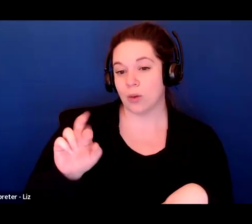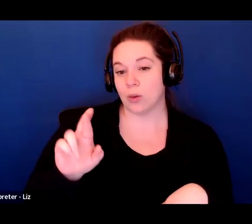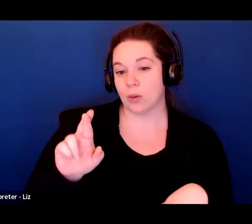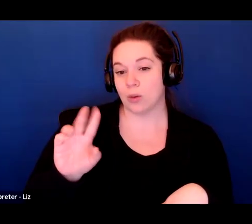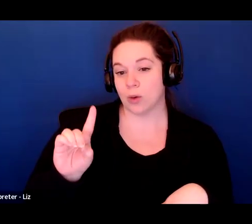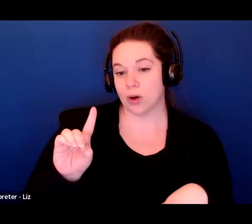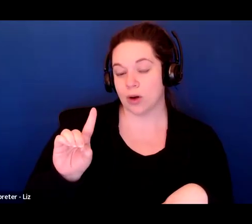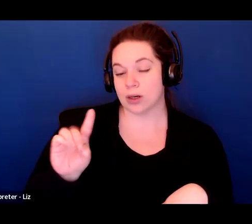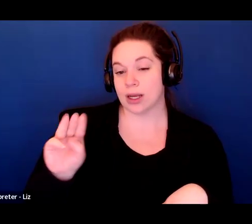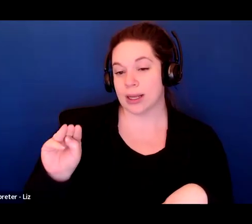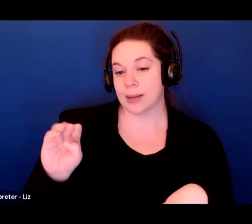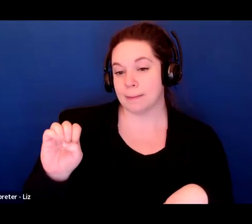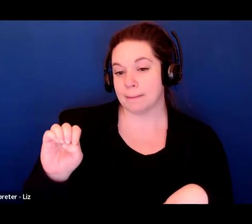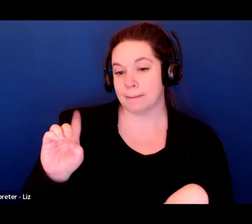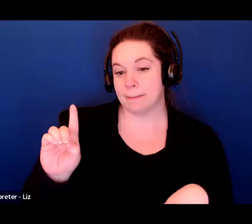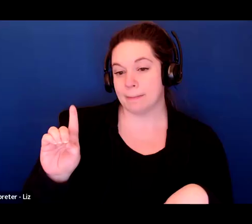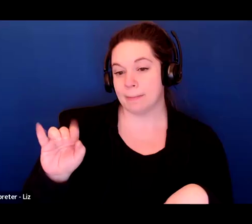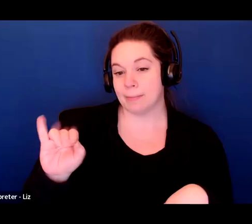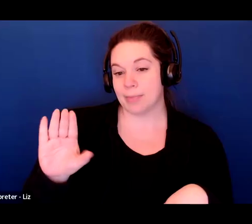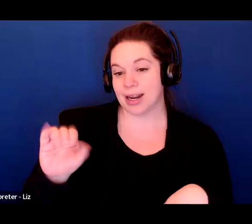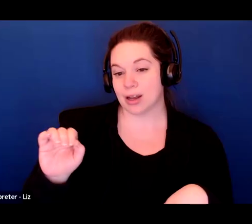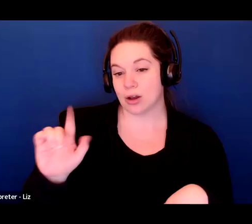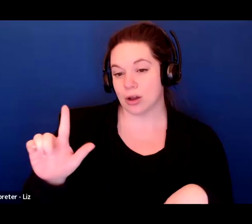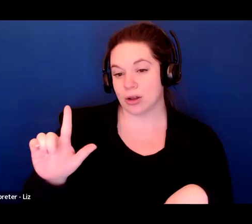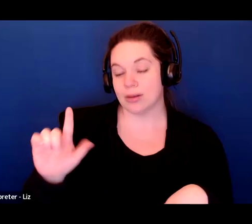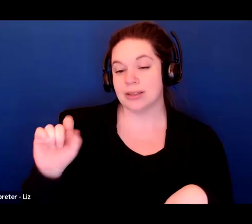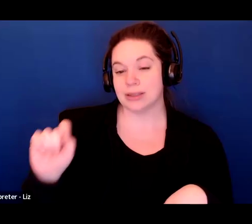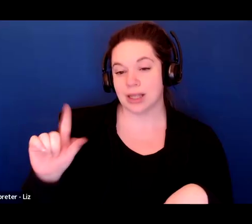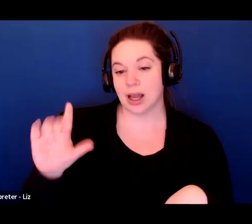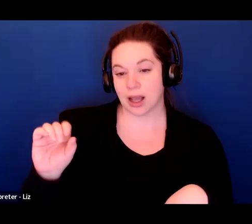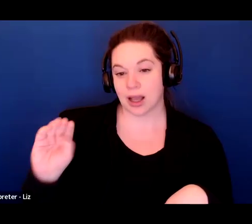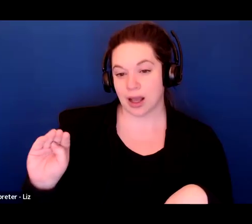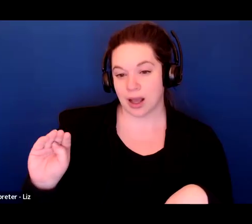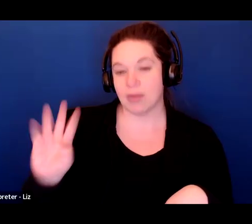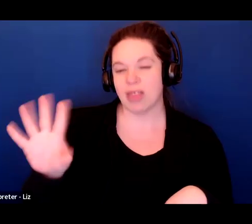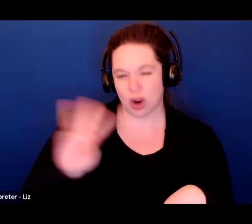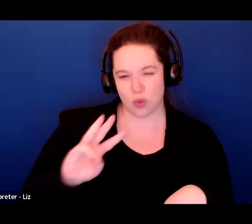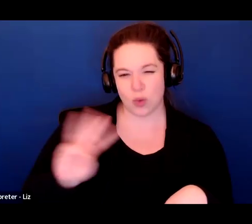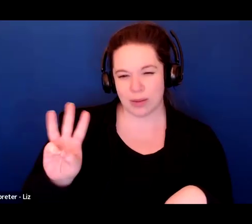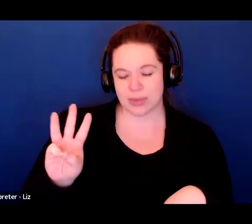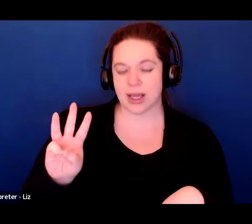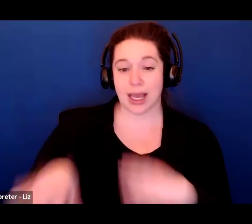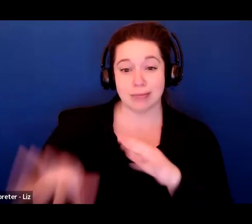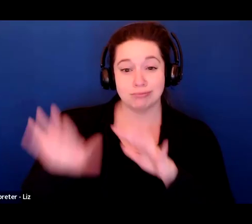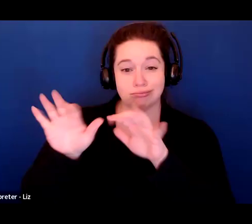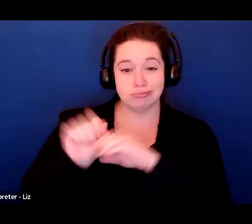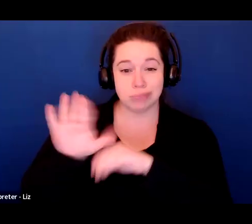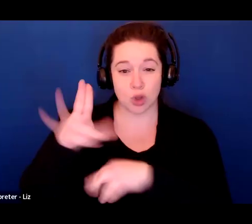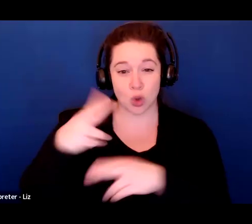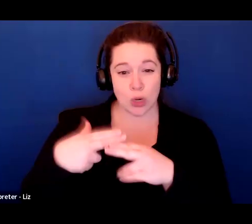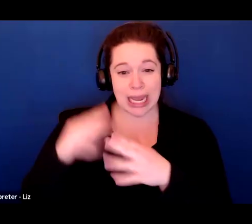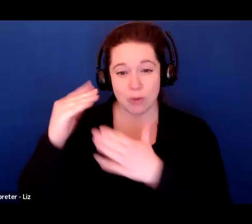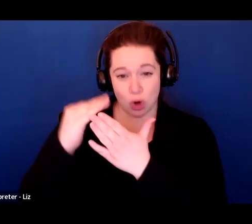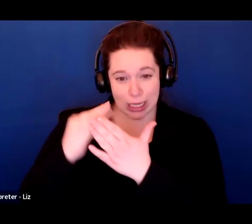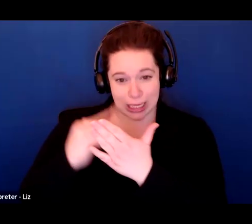onwardmedical.com, you can go on their website and find out, get your name on their list, and they'll contact you when